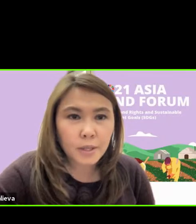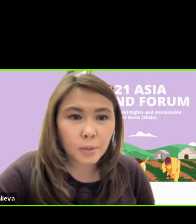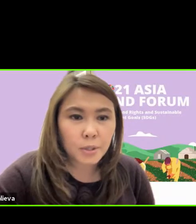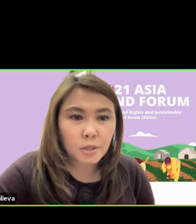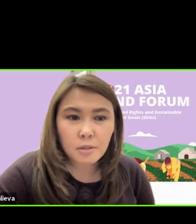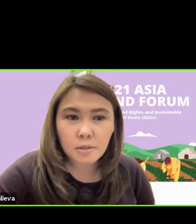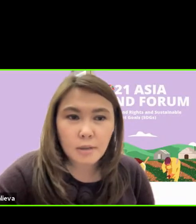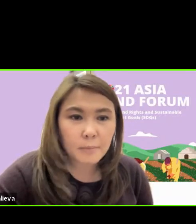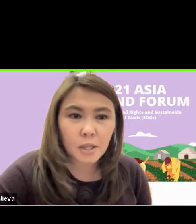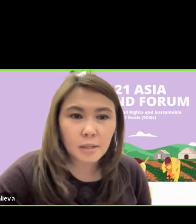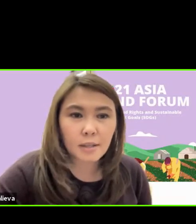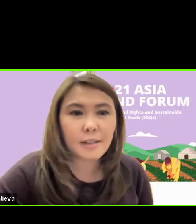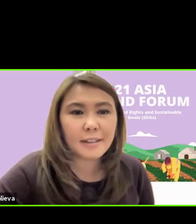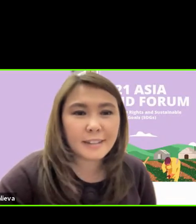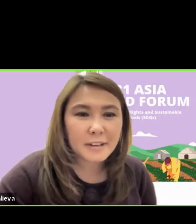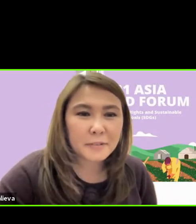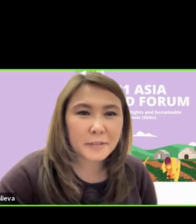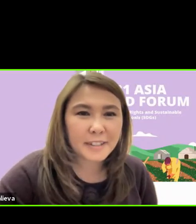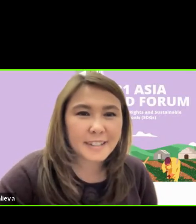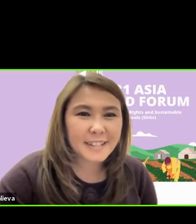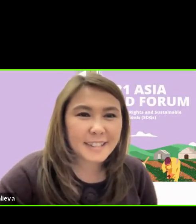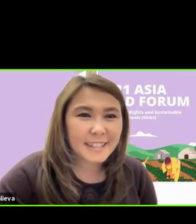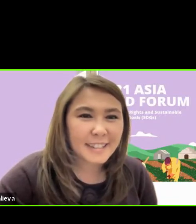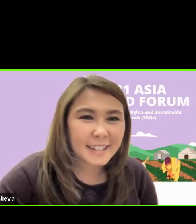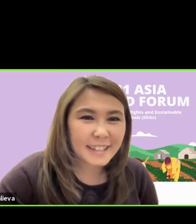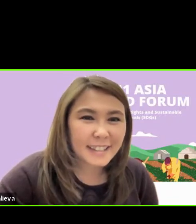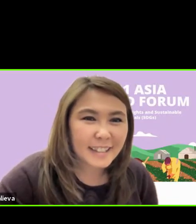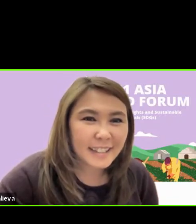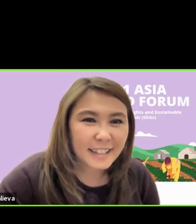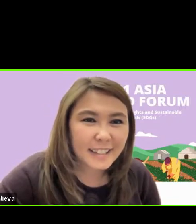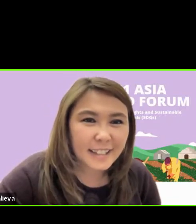If no other questions, I'm done for this.